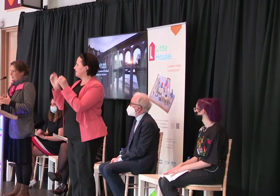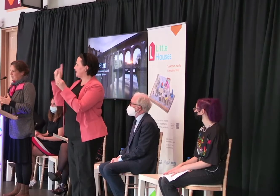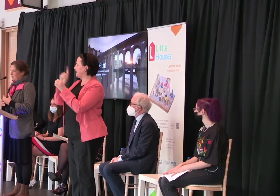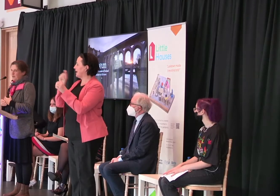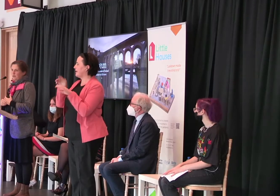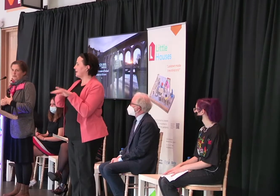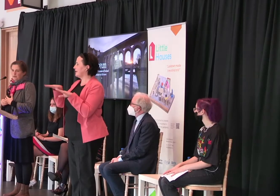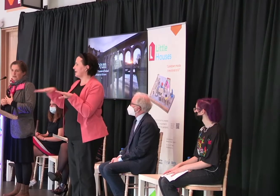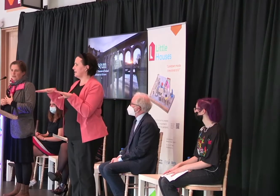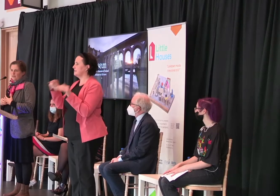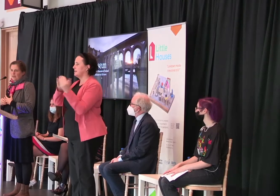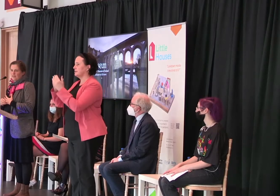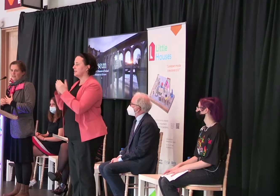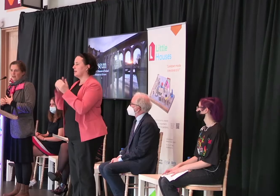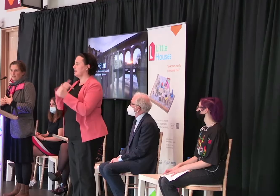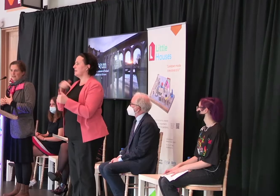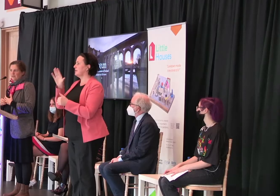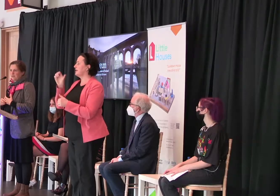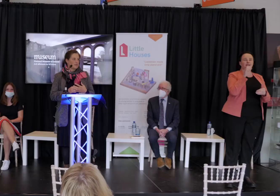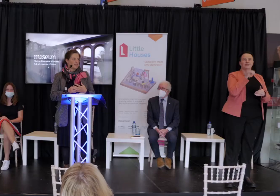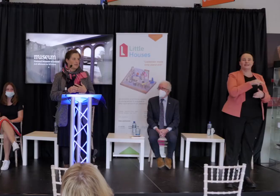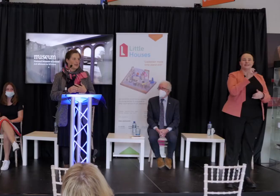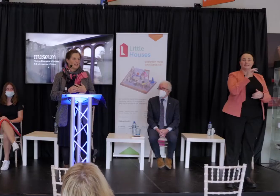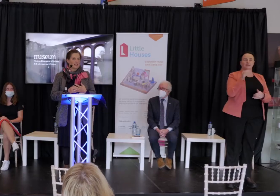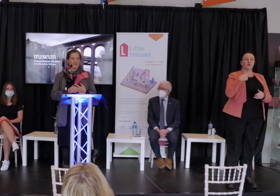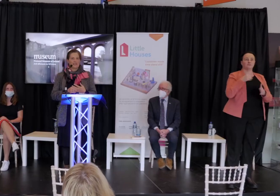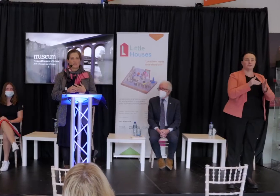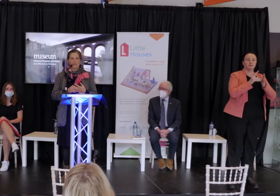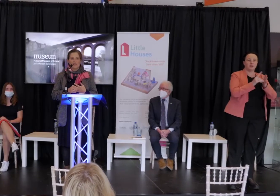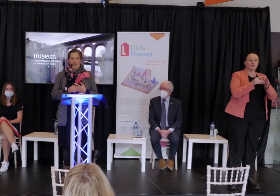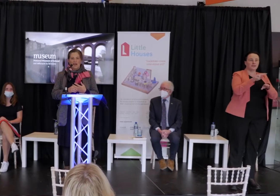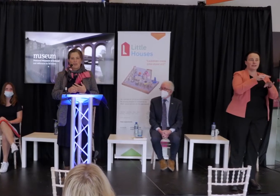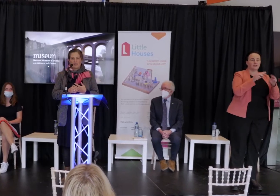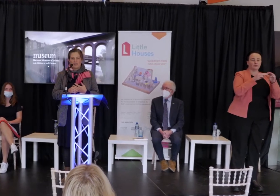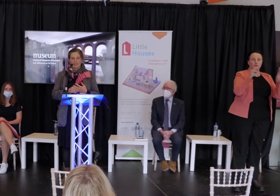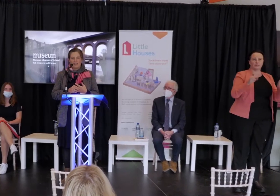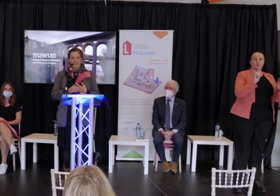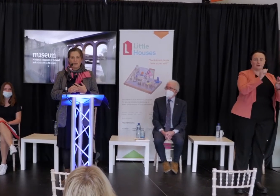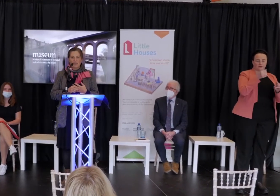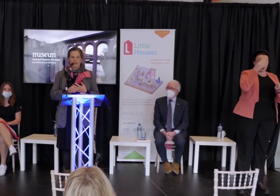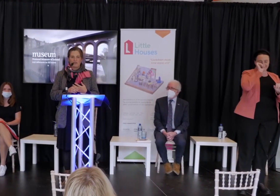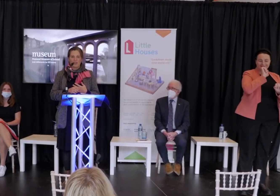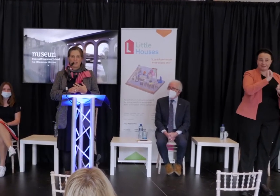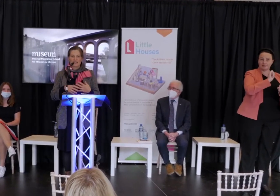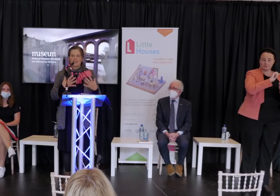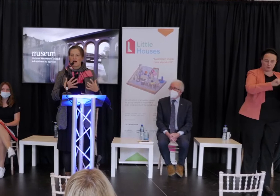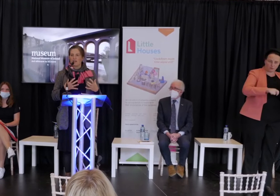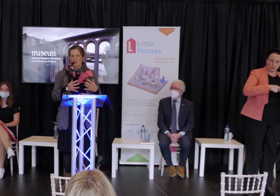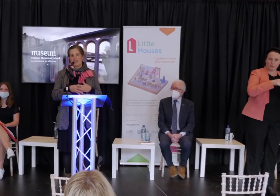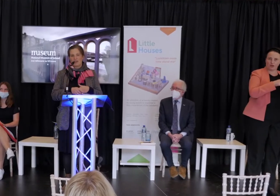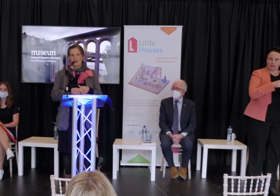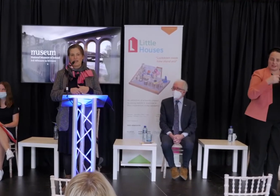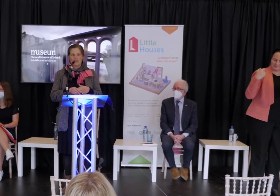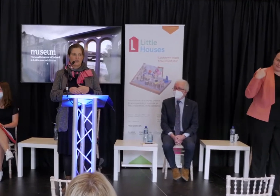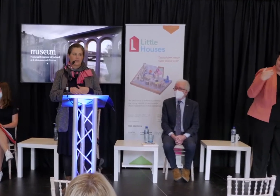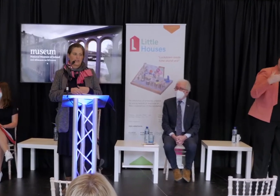name is Lynn Scarf. I'm the Director of the National Museum of Ireland, and this has been a project that has long been